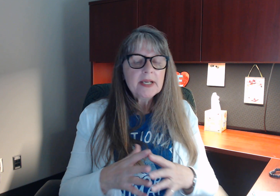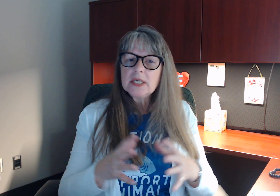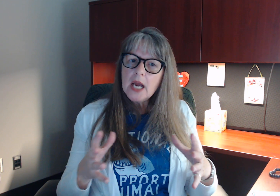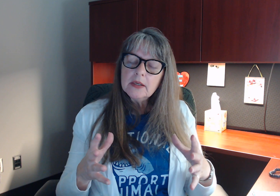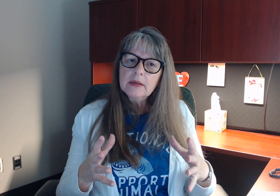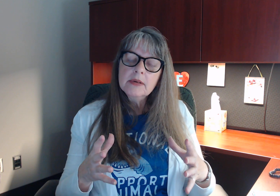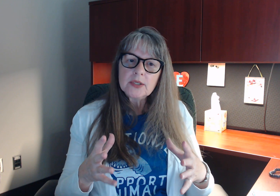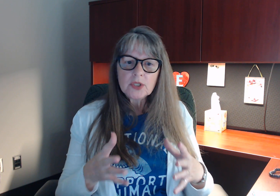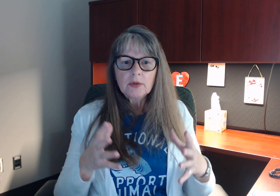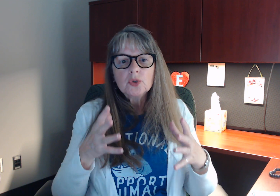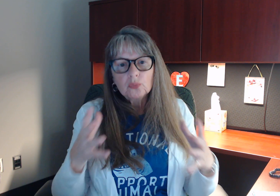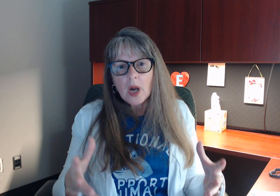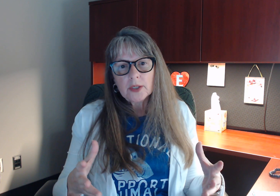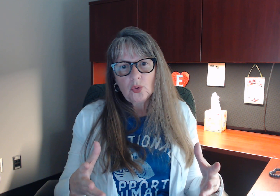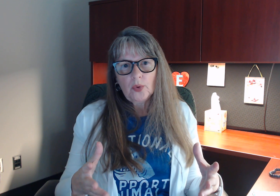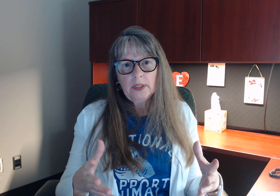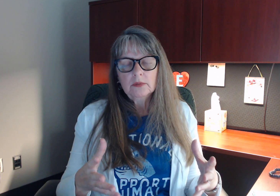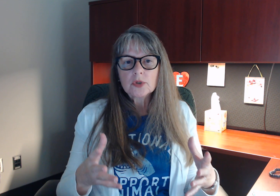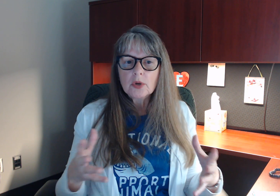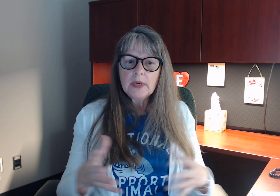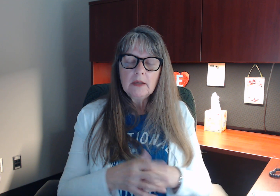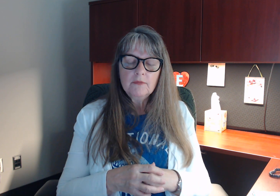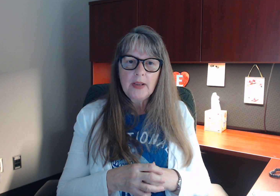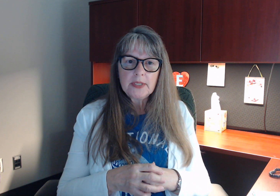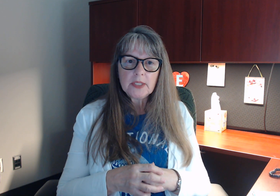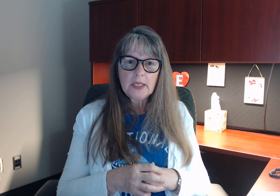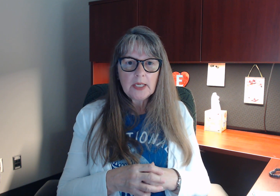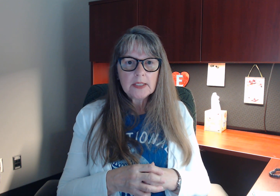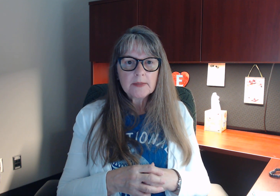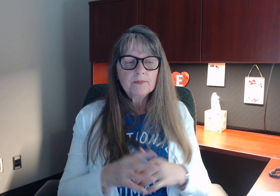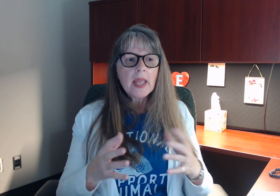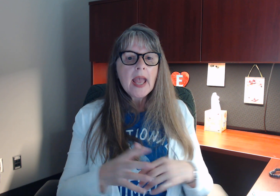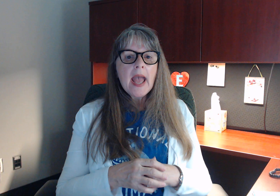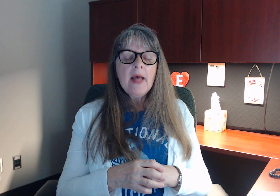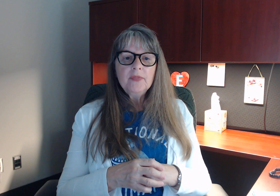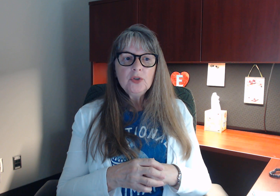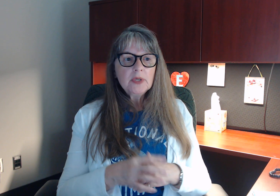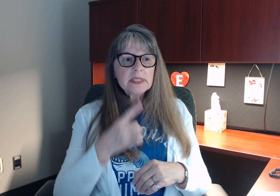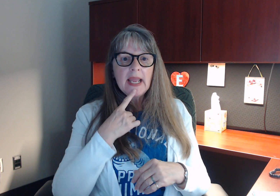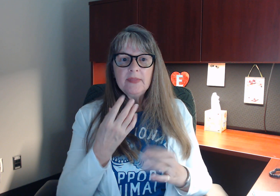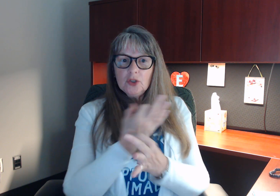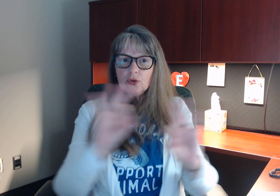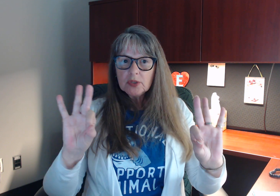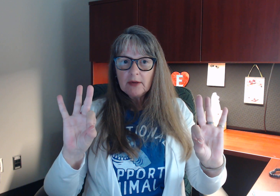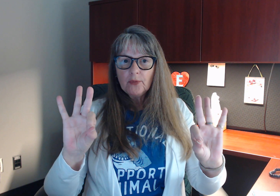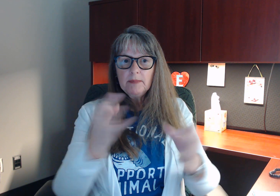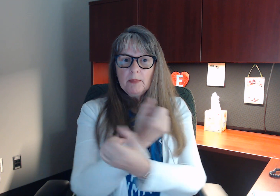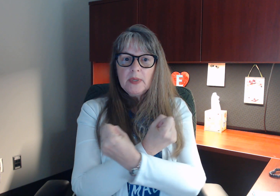not necessarily derogatory. There's so many families in needs. And then you can say, and then you do say free. Remember we did